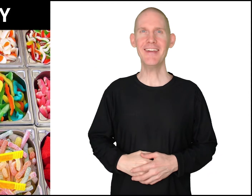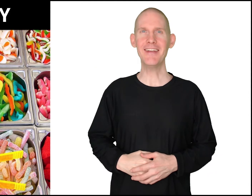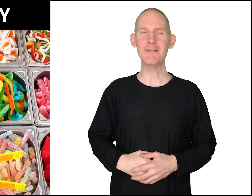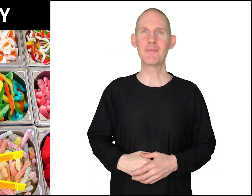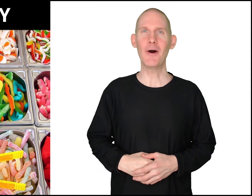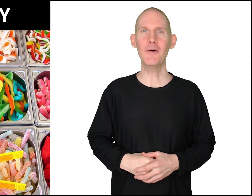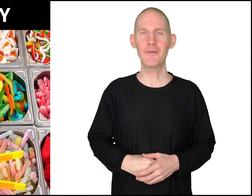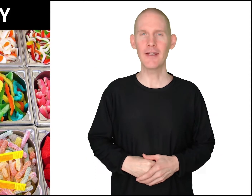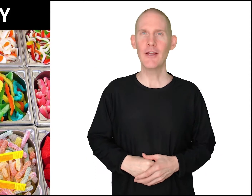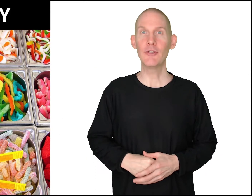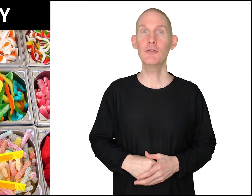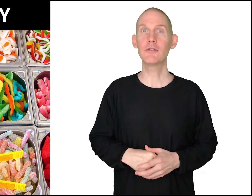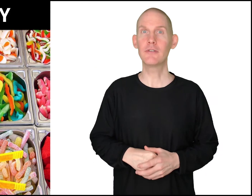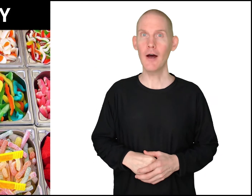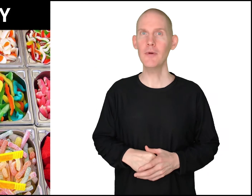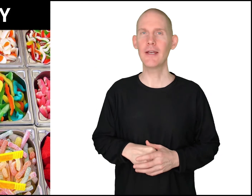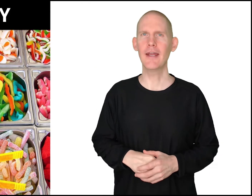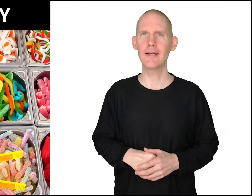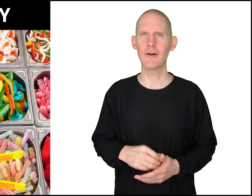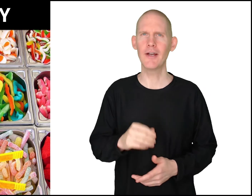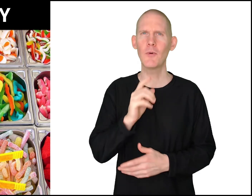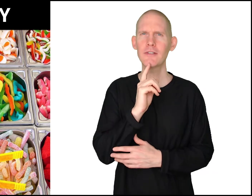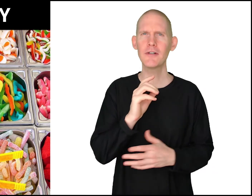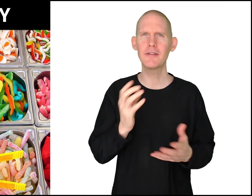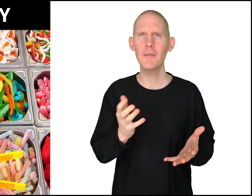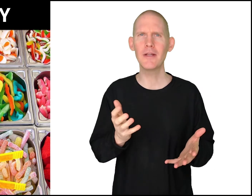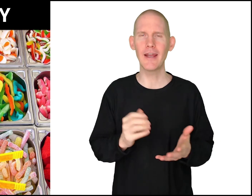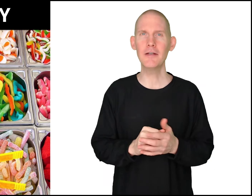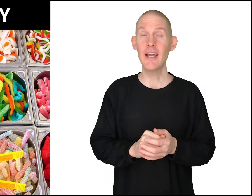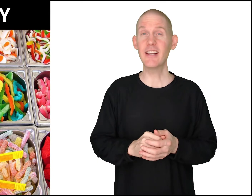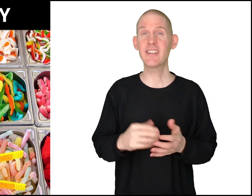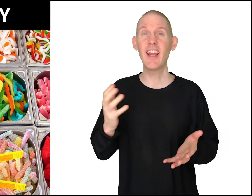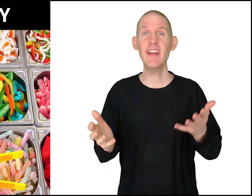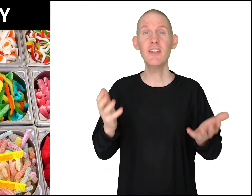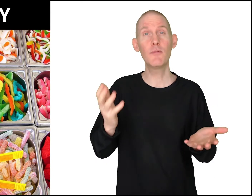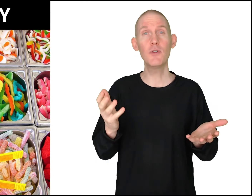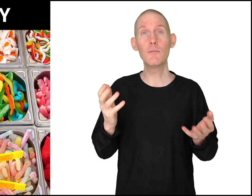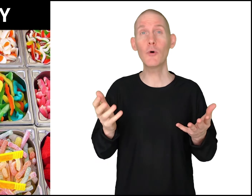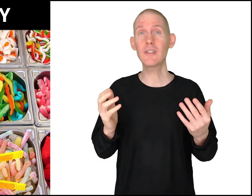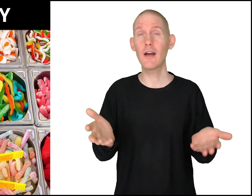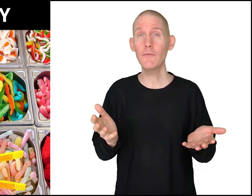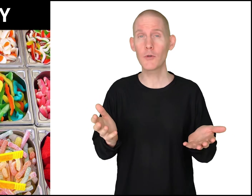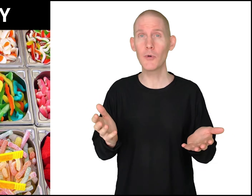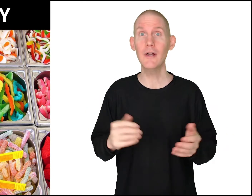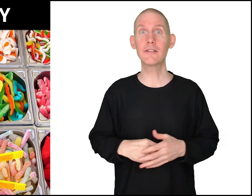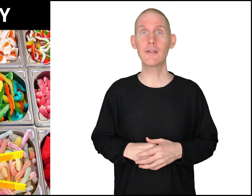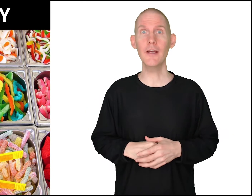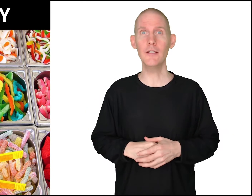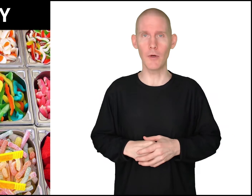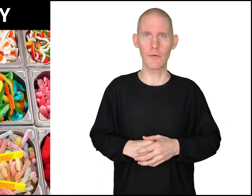candy. All right, use your dominant hand. All right, what is our dominant hand? It's the hand that you feel most comfortable signing with. All